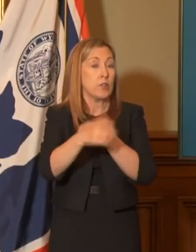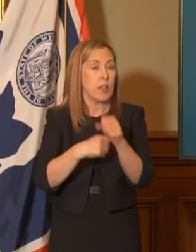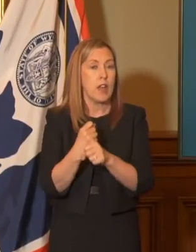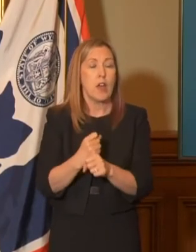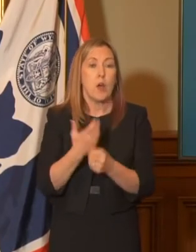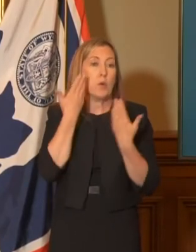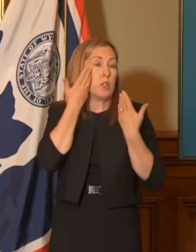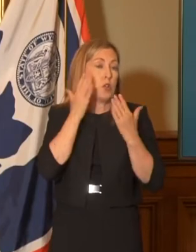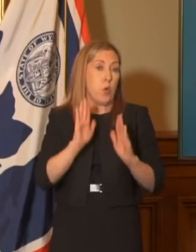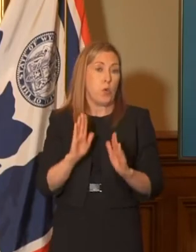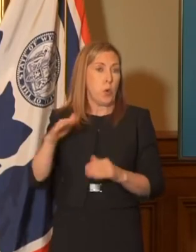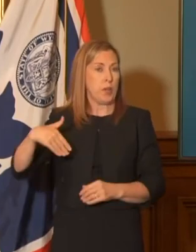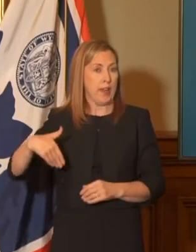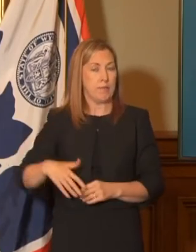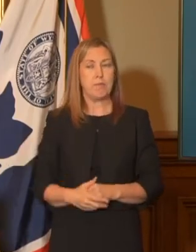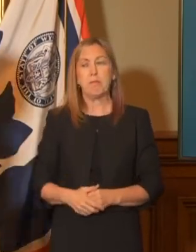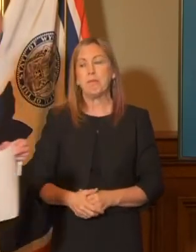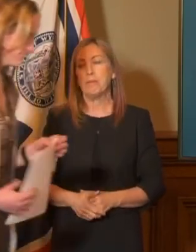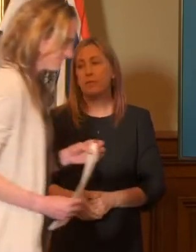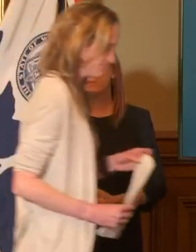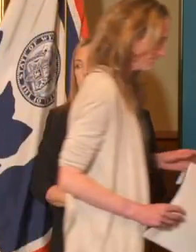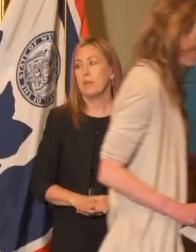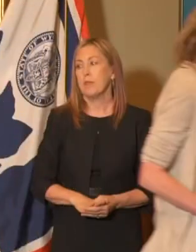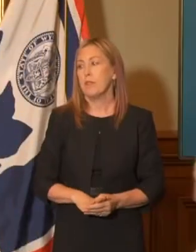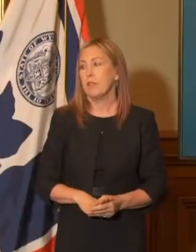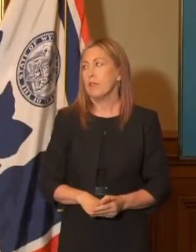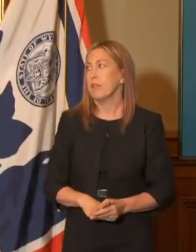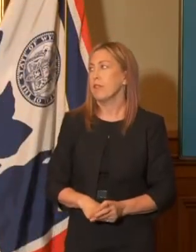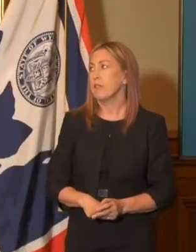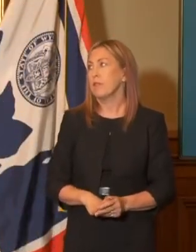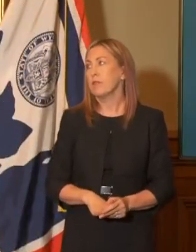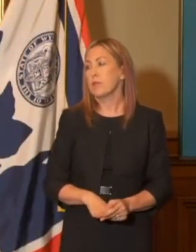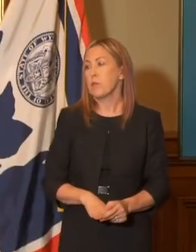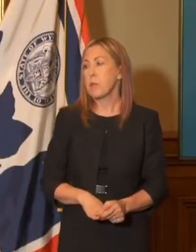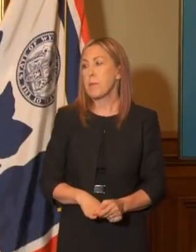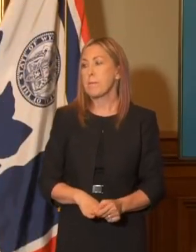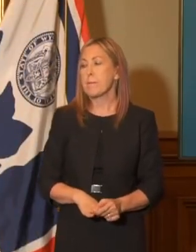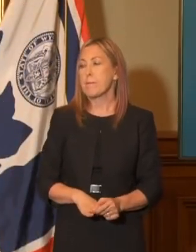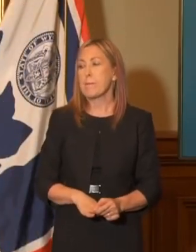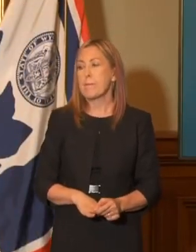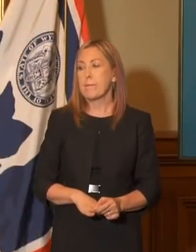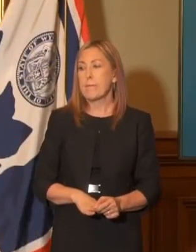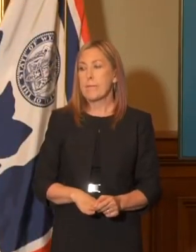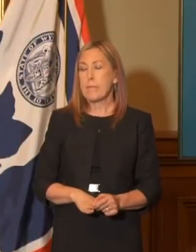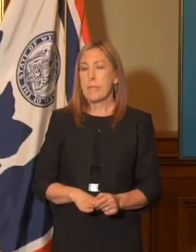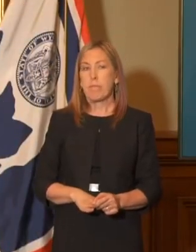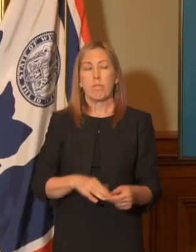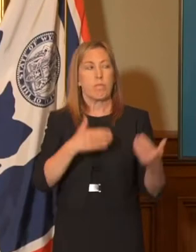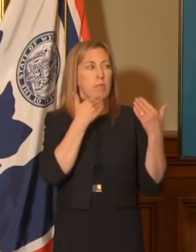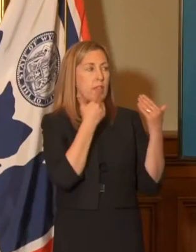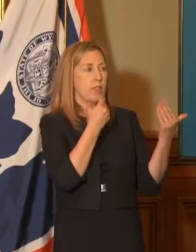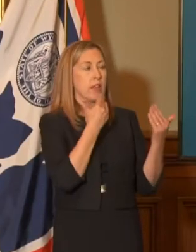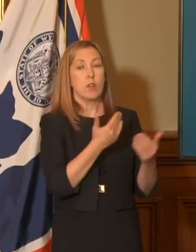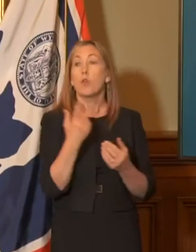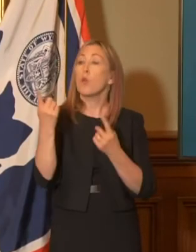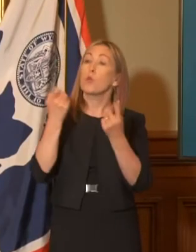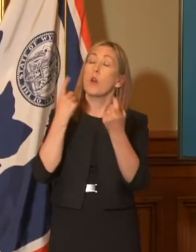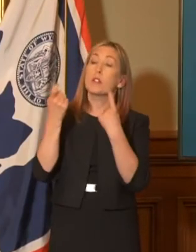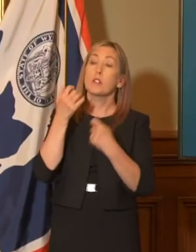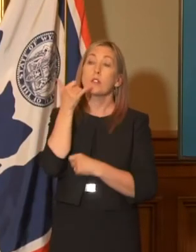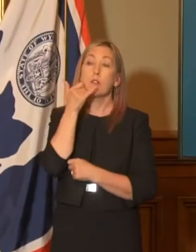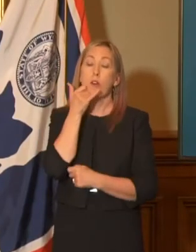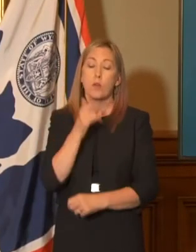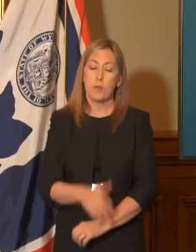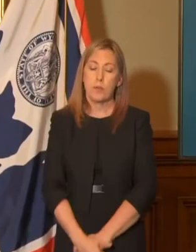something we know yet. Thank you. Are there questions from the